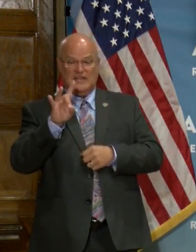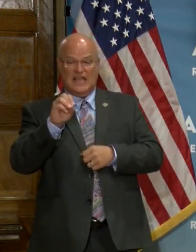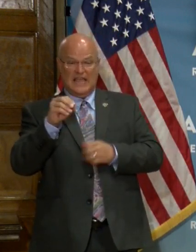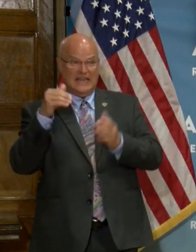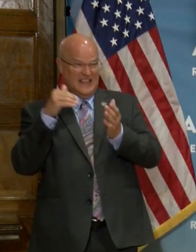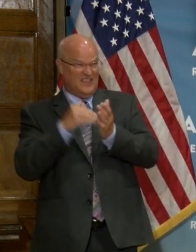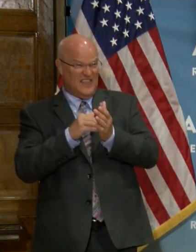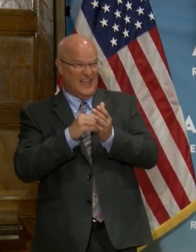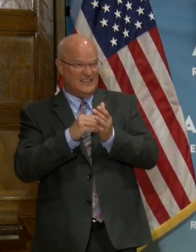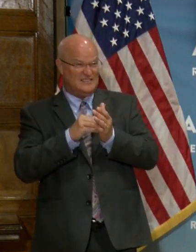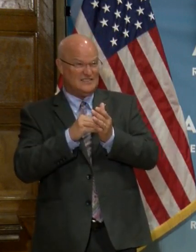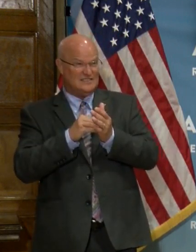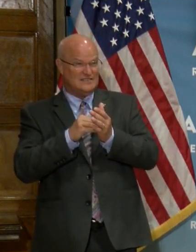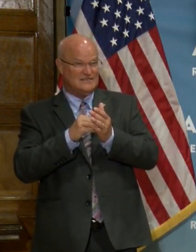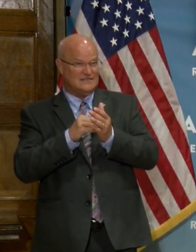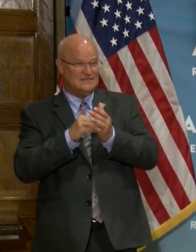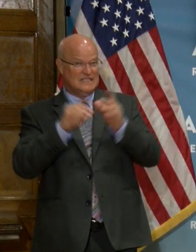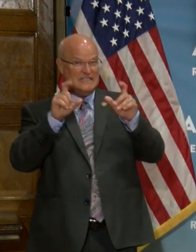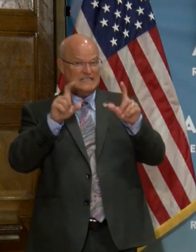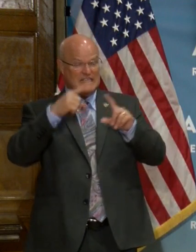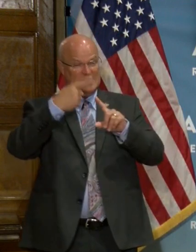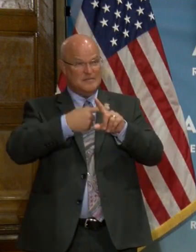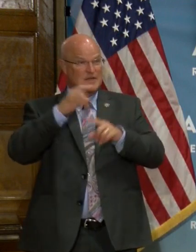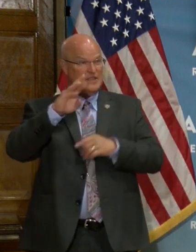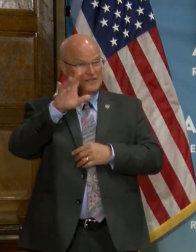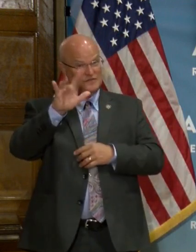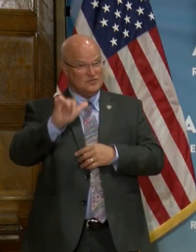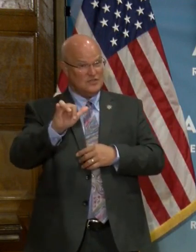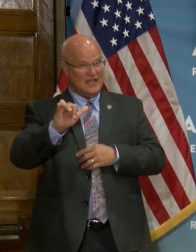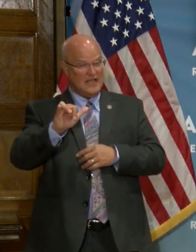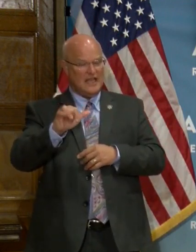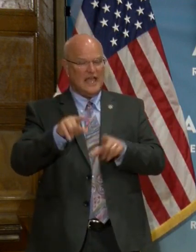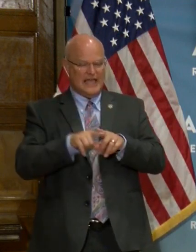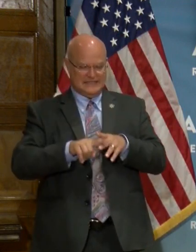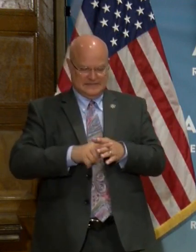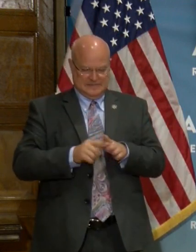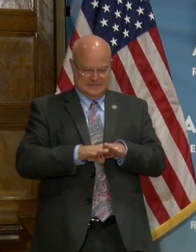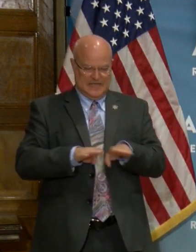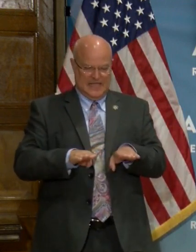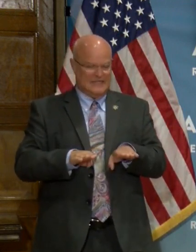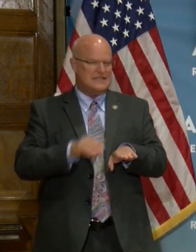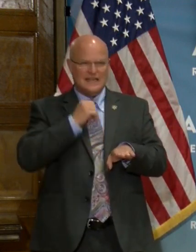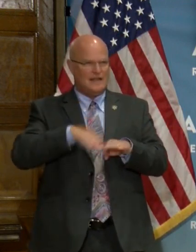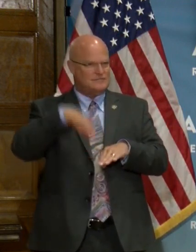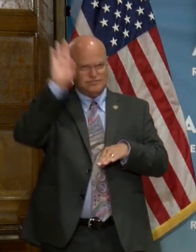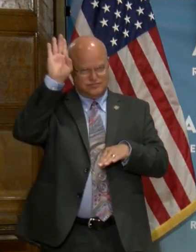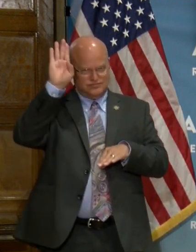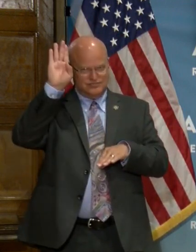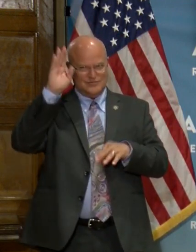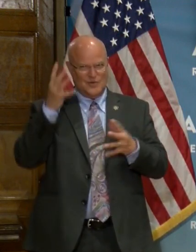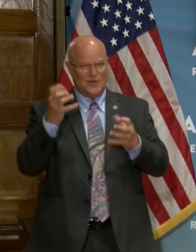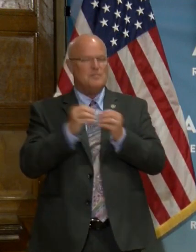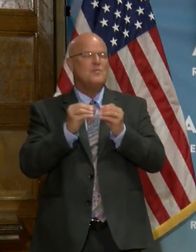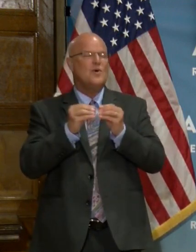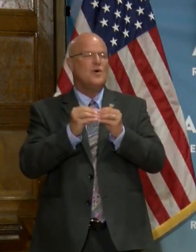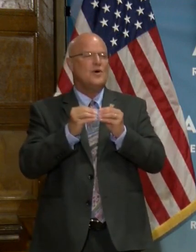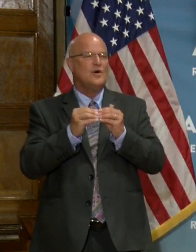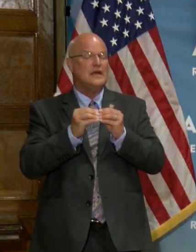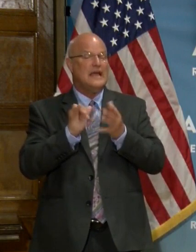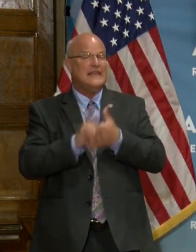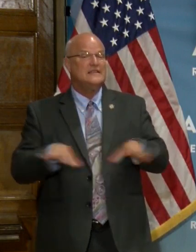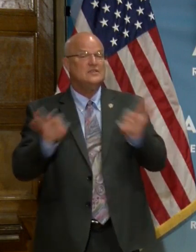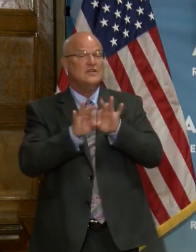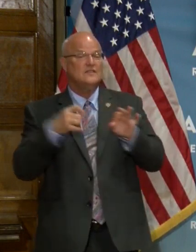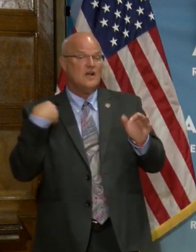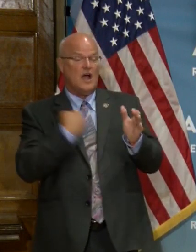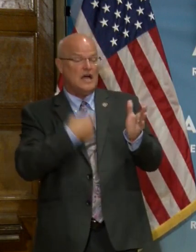180,000 as a floor rather than a ceiling. And that's critical for